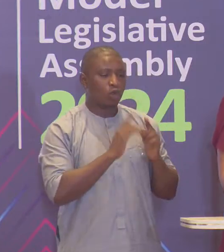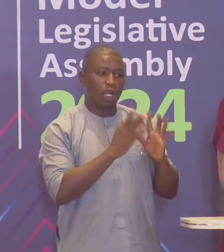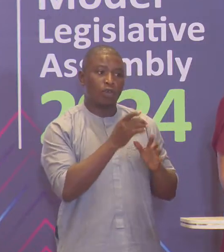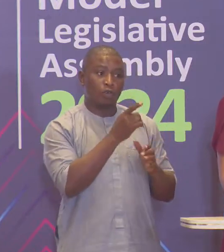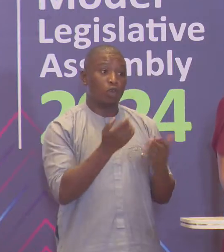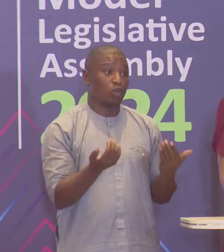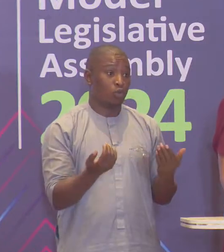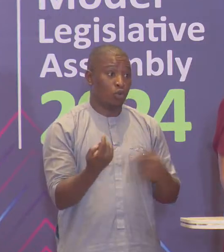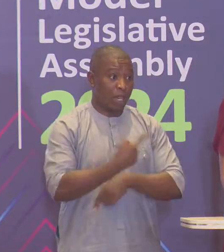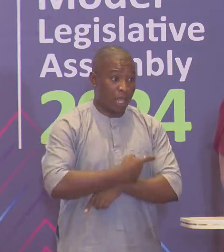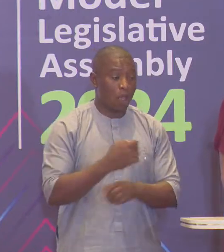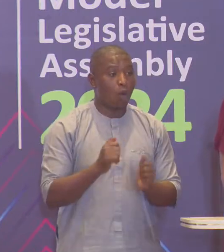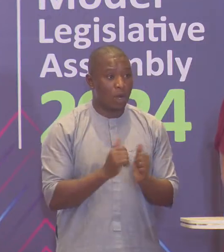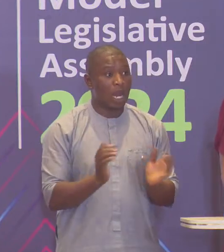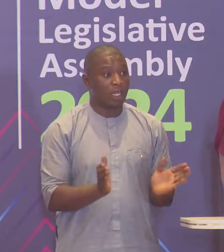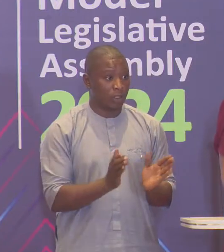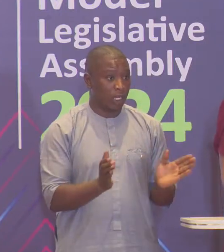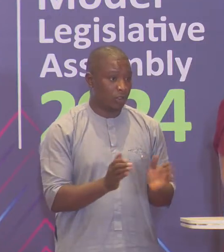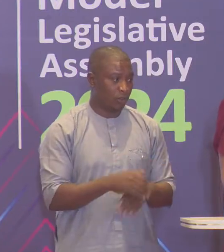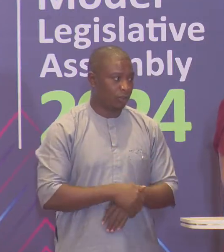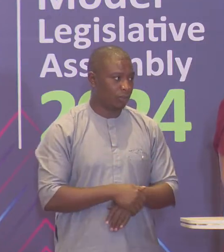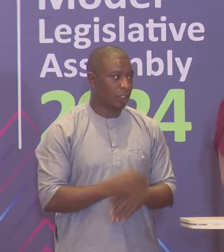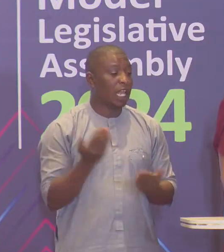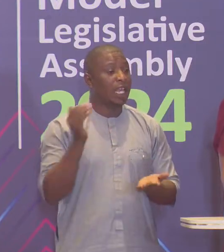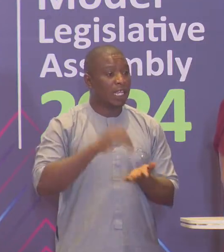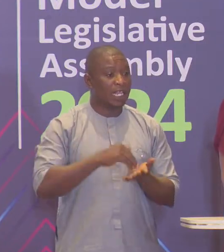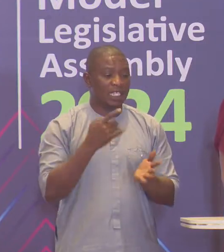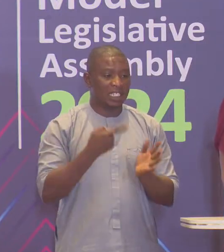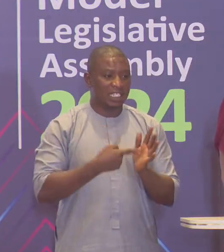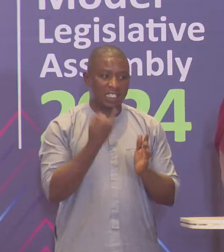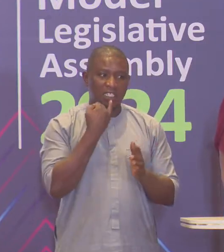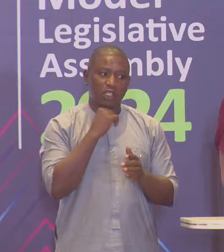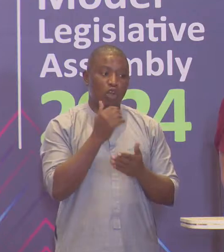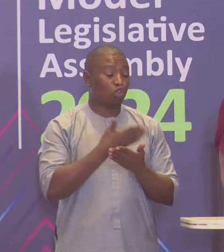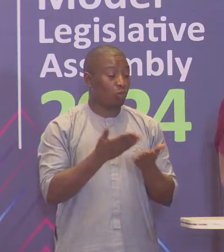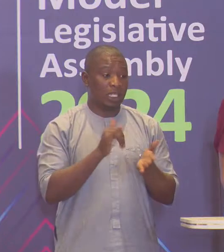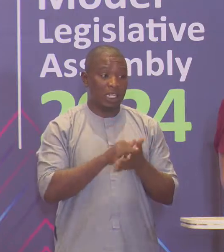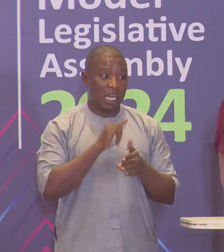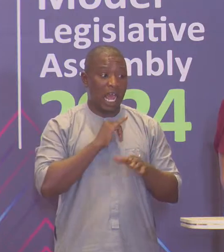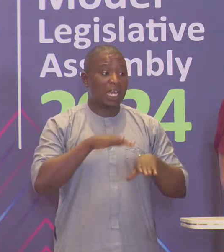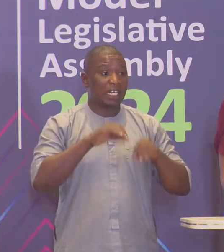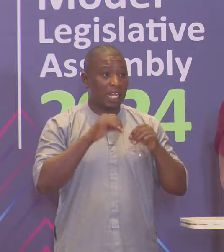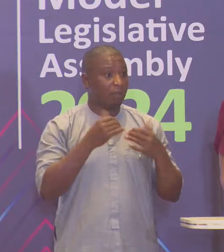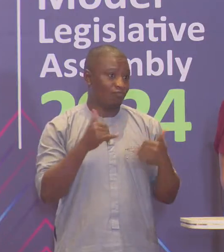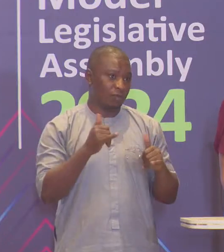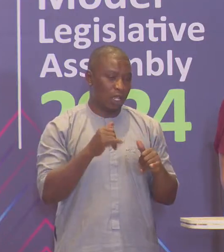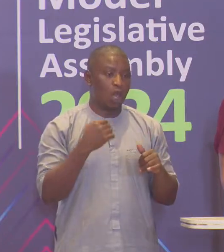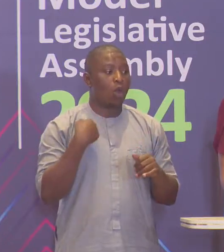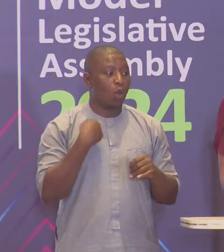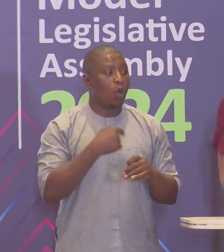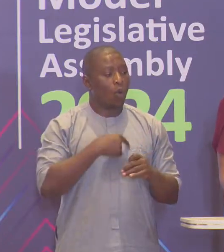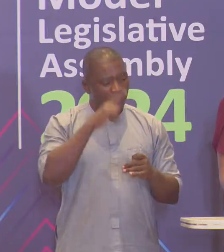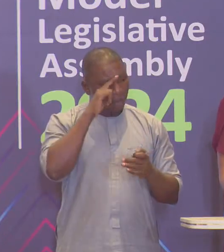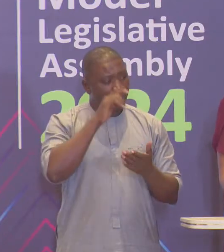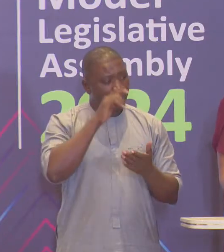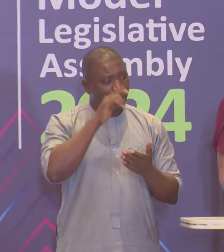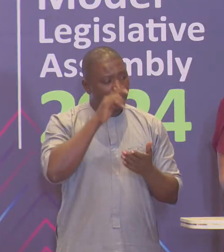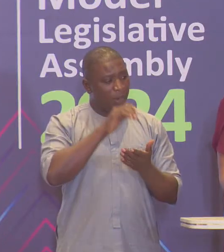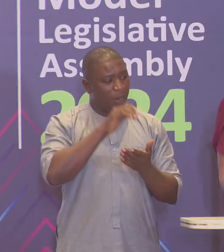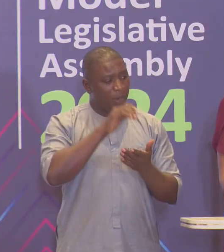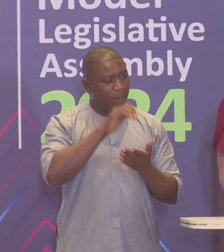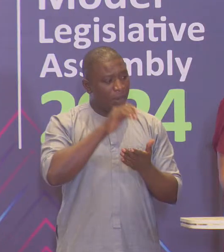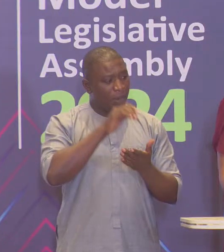charge. And again, this is not something I take lightly. We believe, and I think I should say as